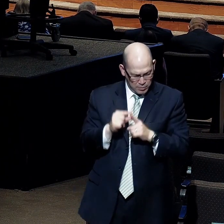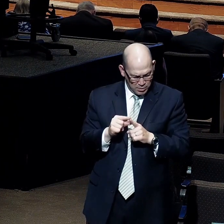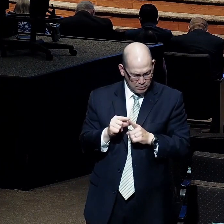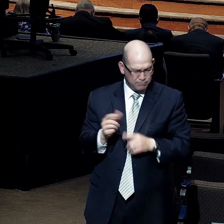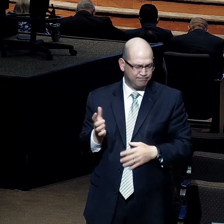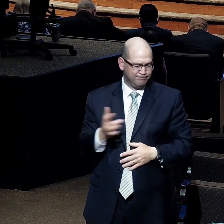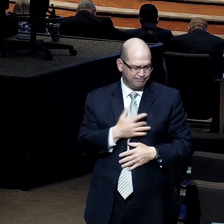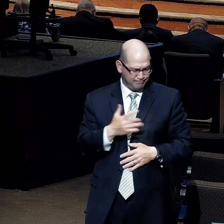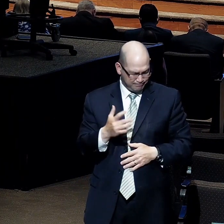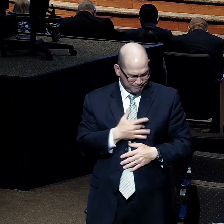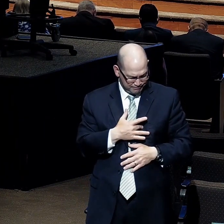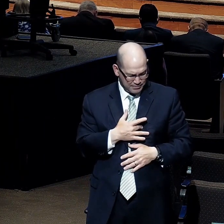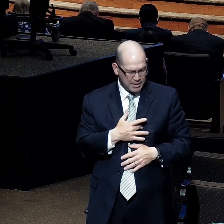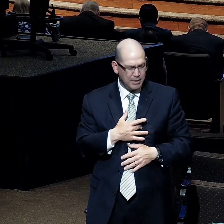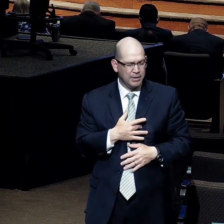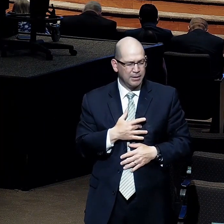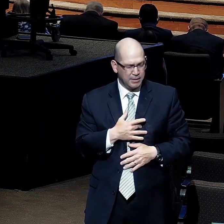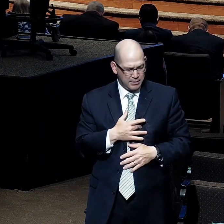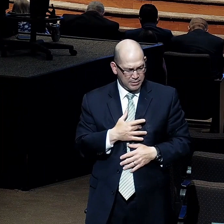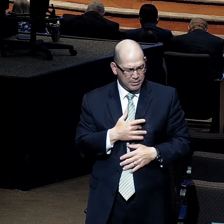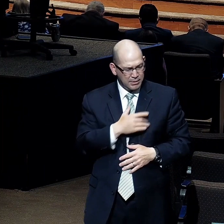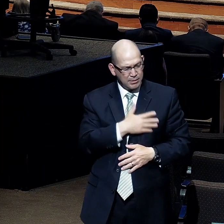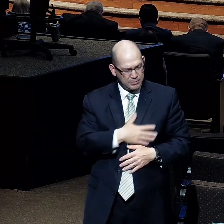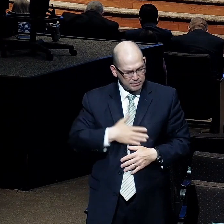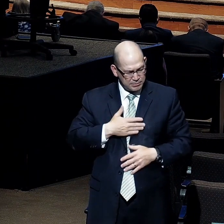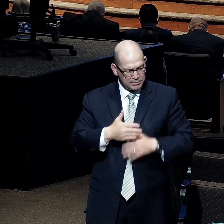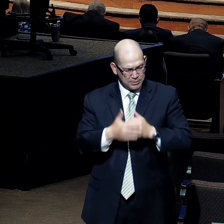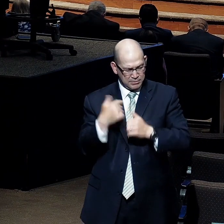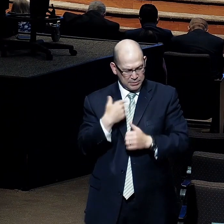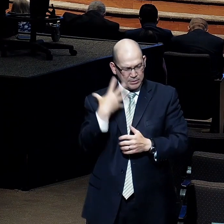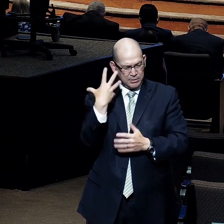resonate in someone's heart. Please bring everyone home safe, Lord. In Jesus'